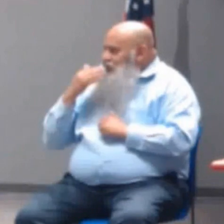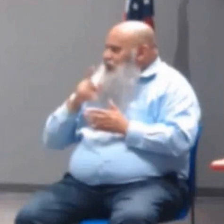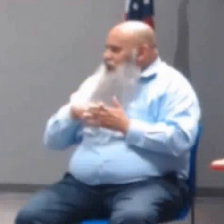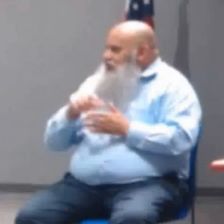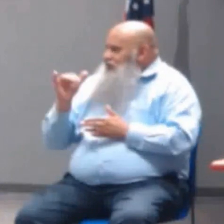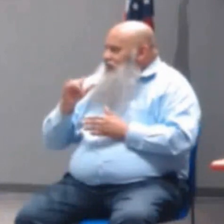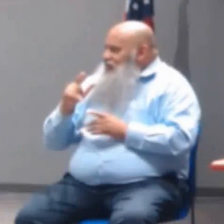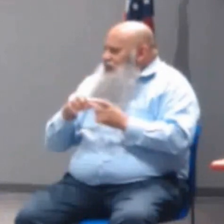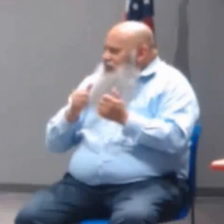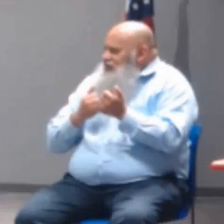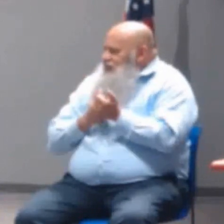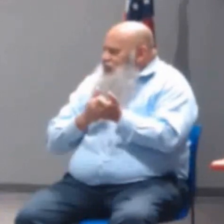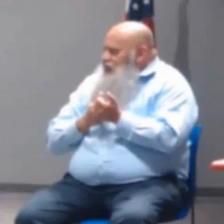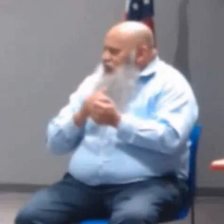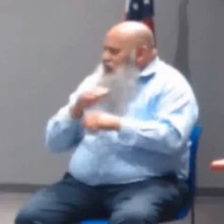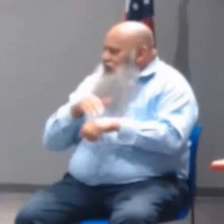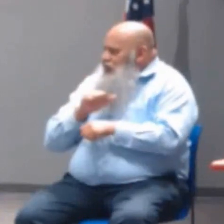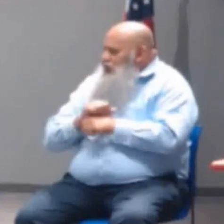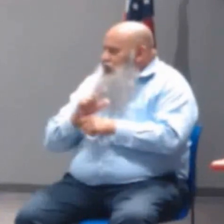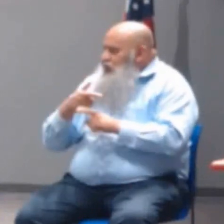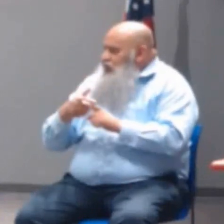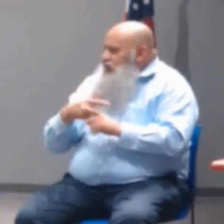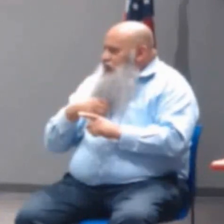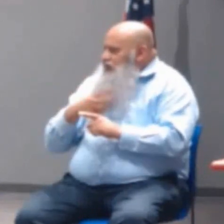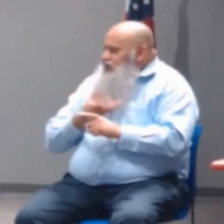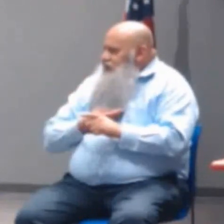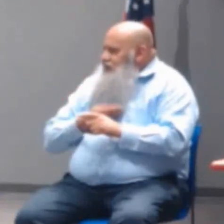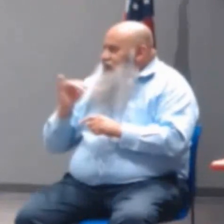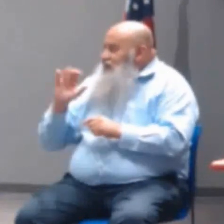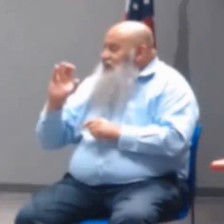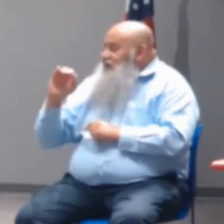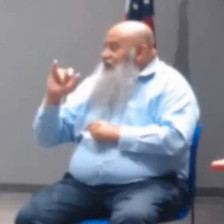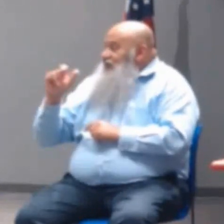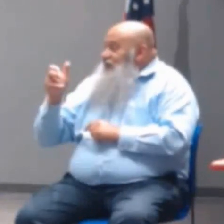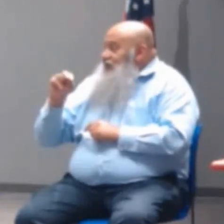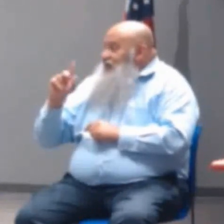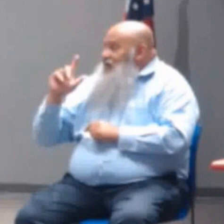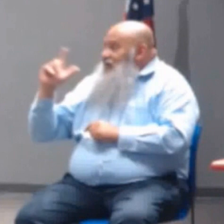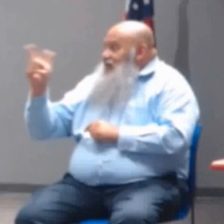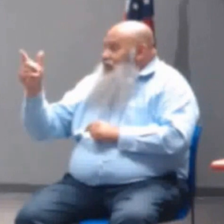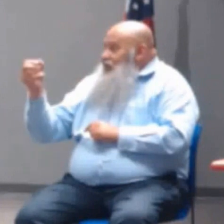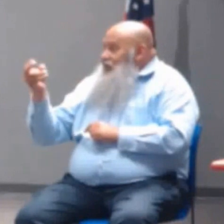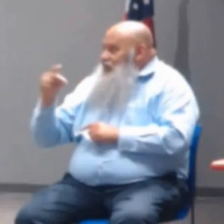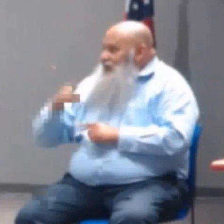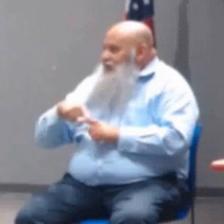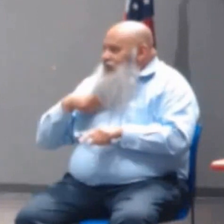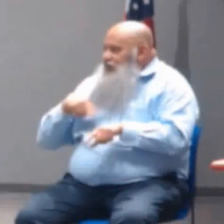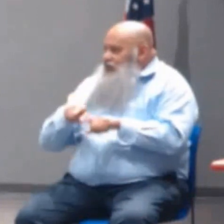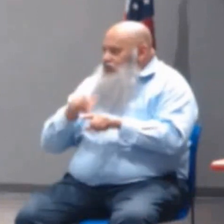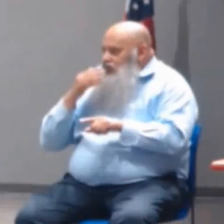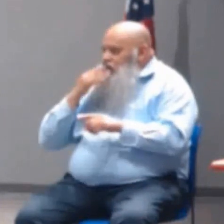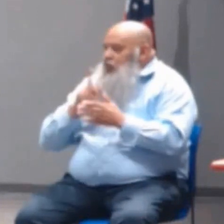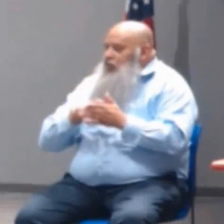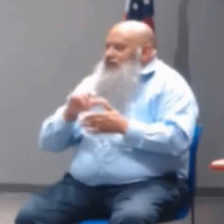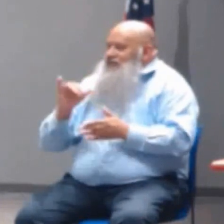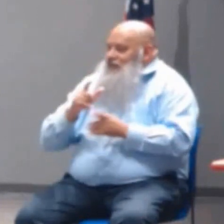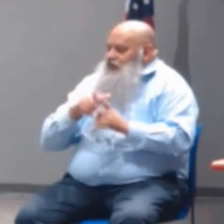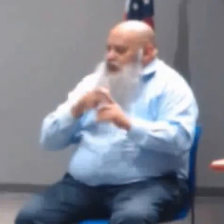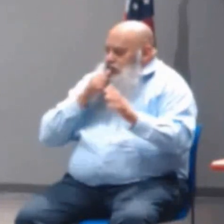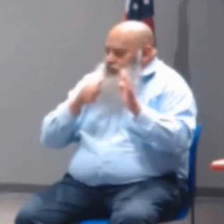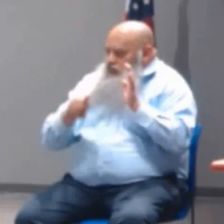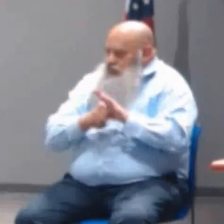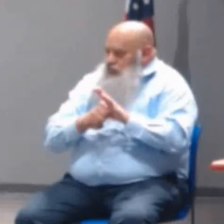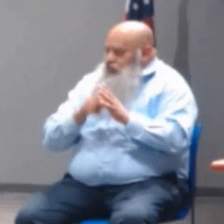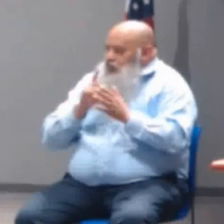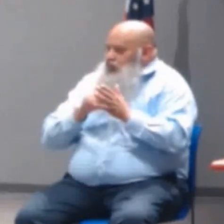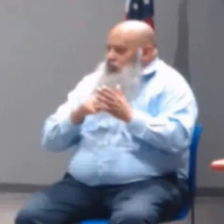like to be supported at work when I transitioned as a civilian later on. But I know what it's like to have to hide. I know what it's like to be scared. And I